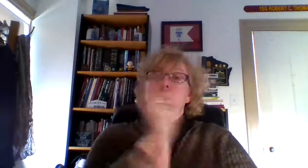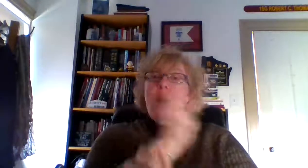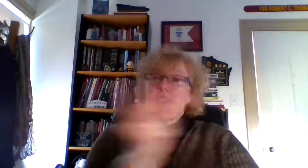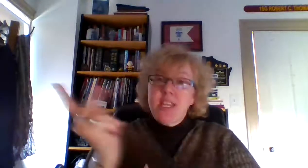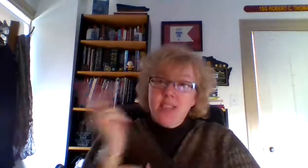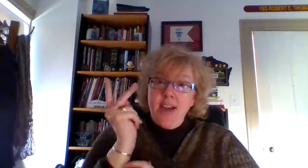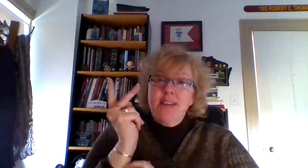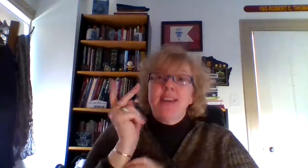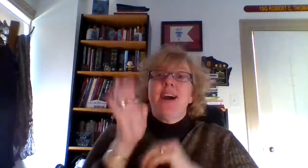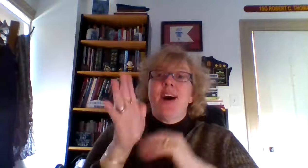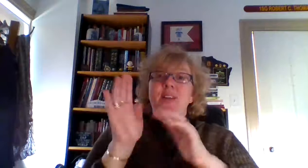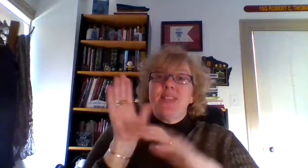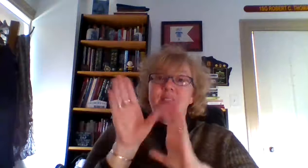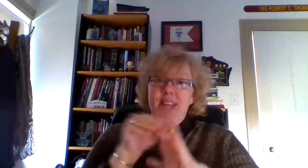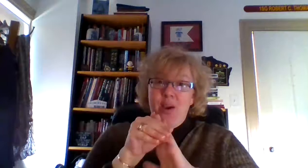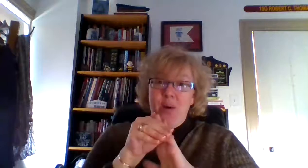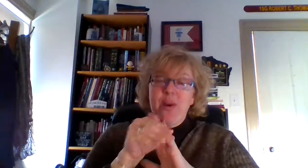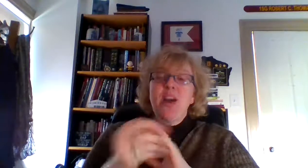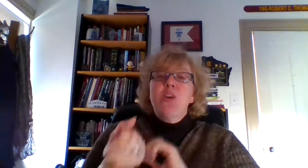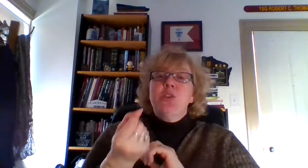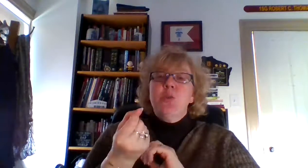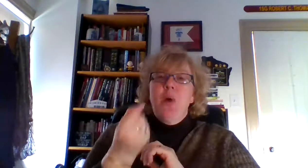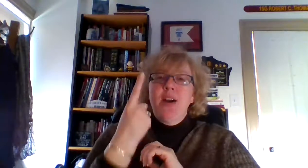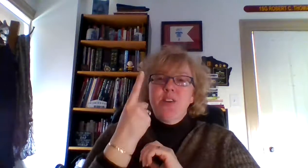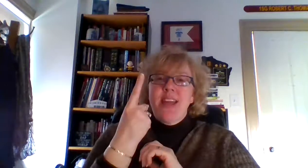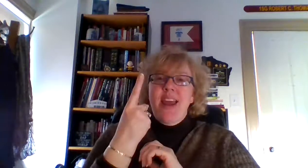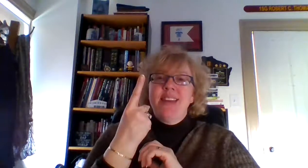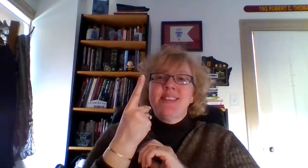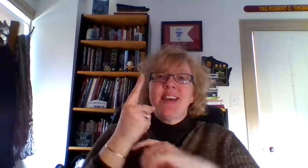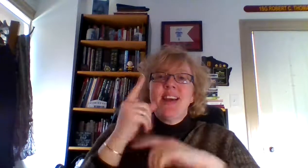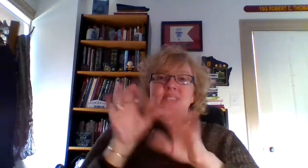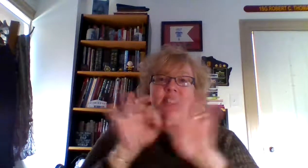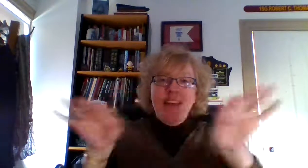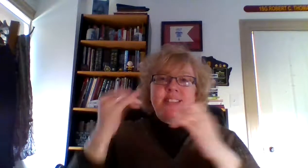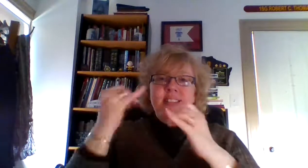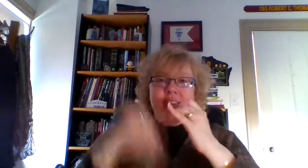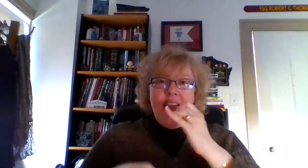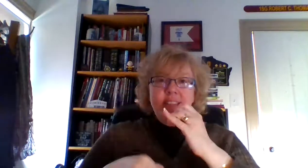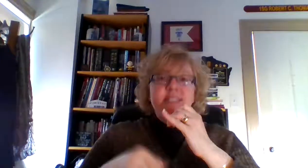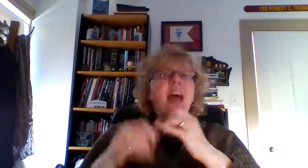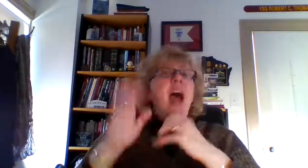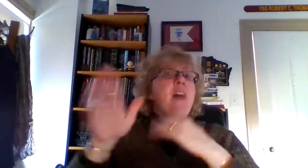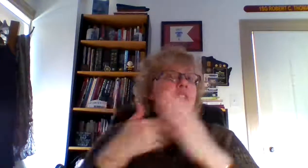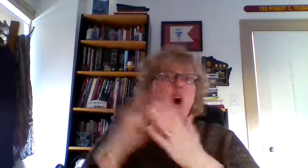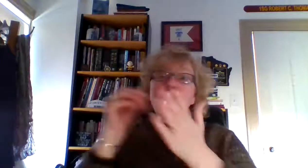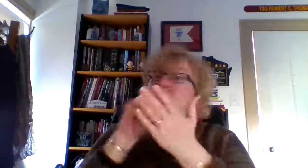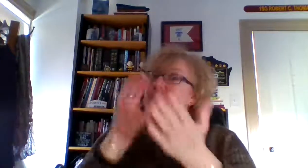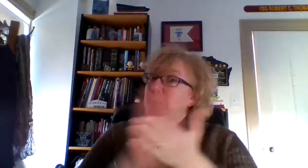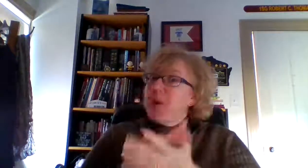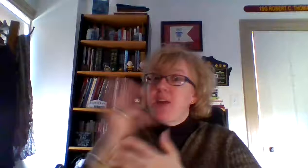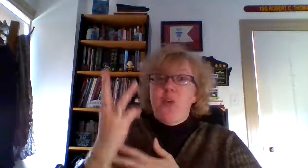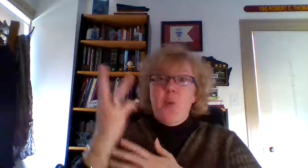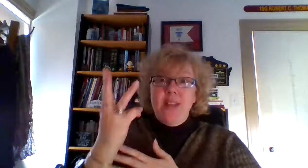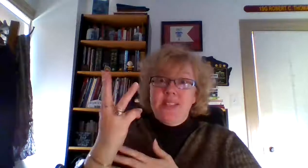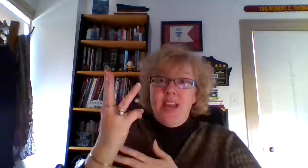watch the entirety of the video to understand the sentence at the end, and that's all you have to put in for Wednesday for